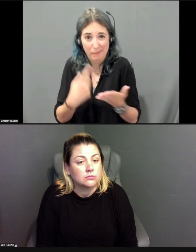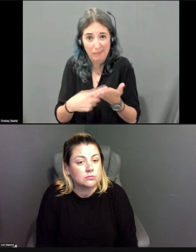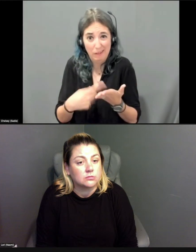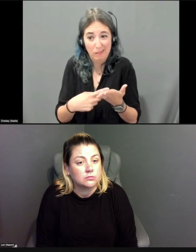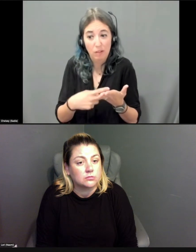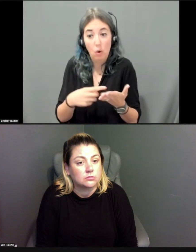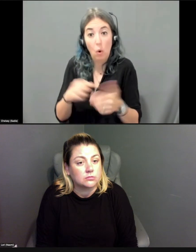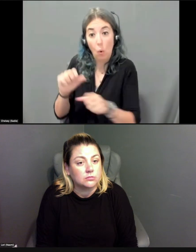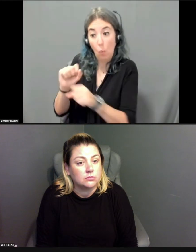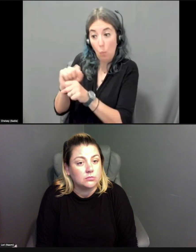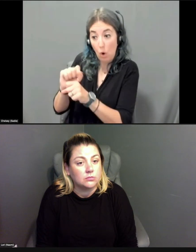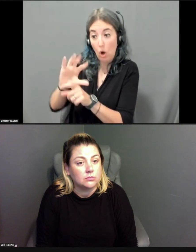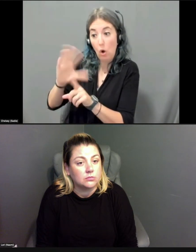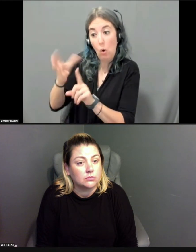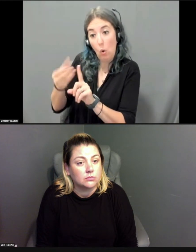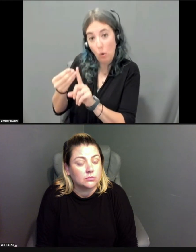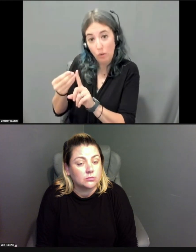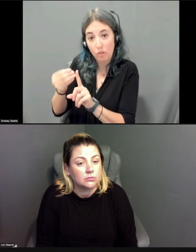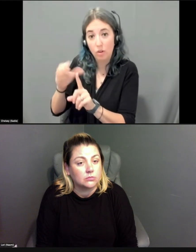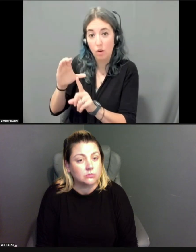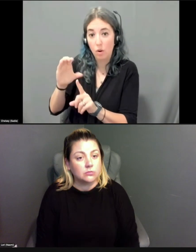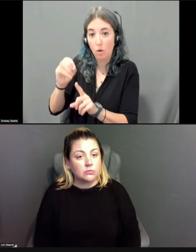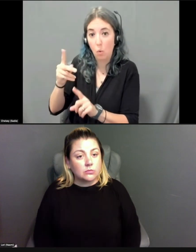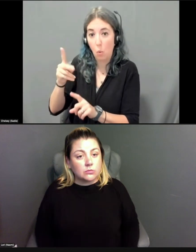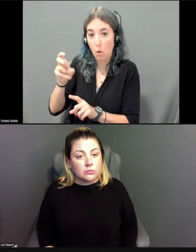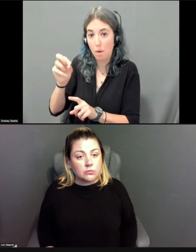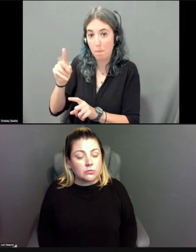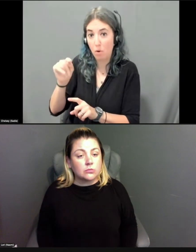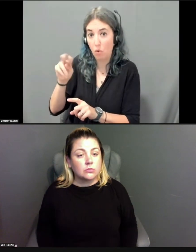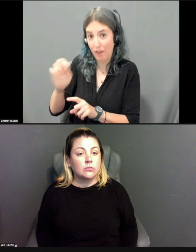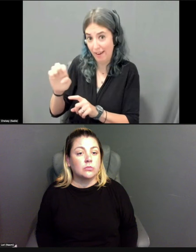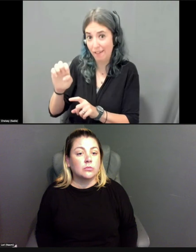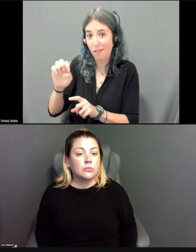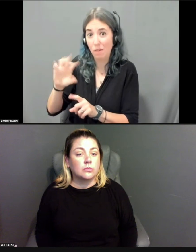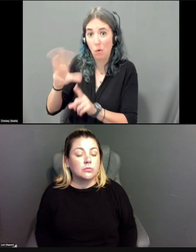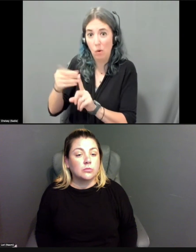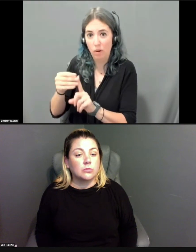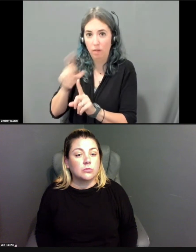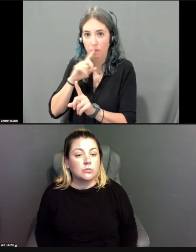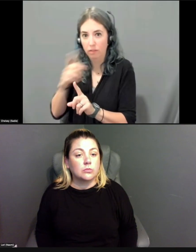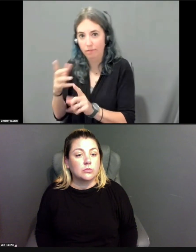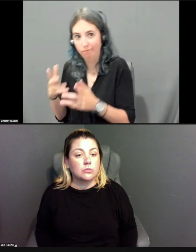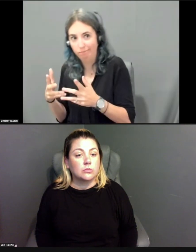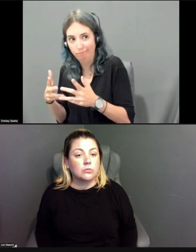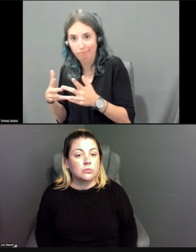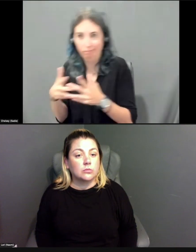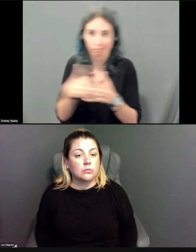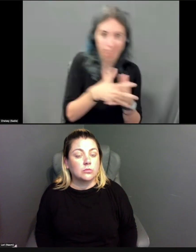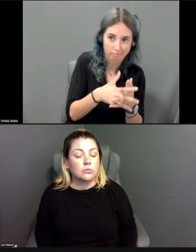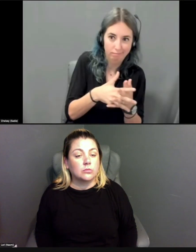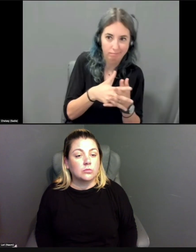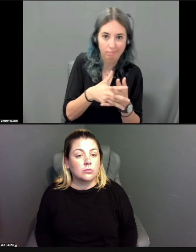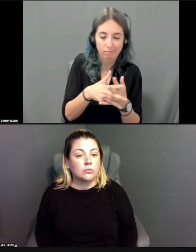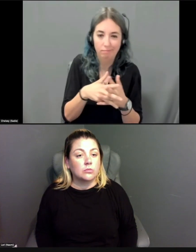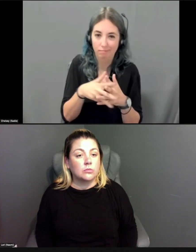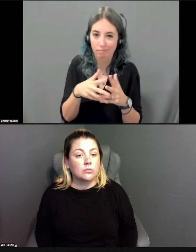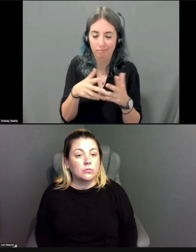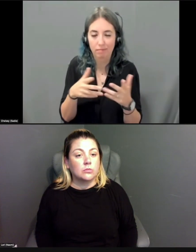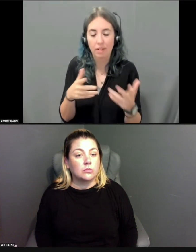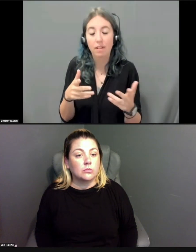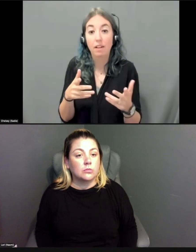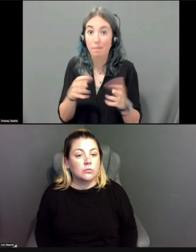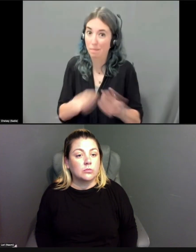culture too? Because I feel like that is really relative here, especially when we're talking about second